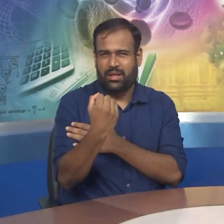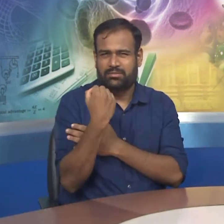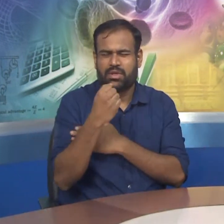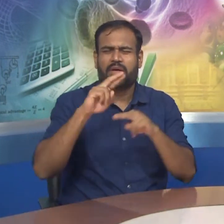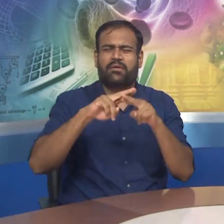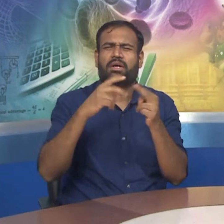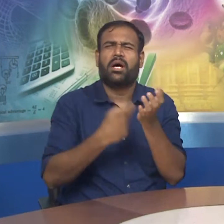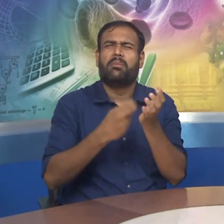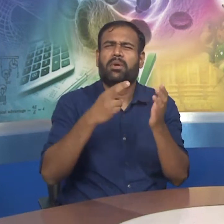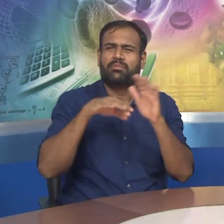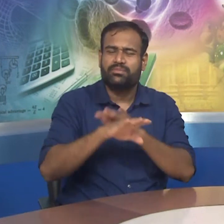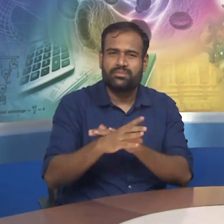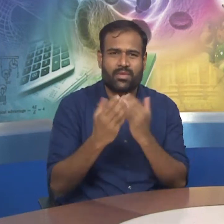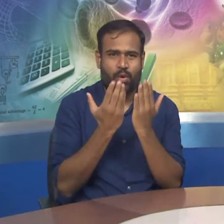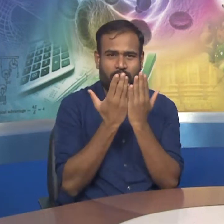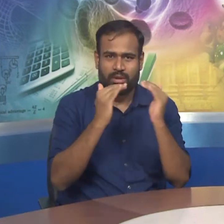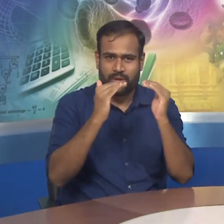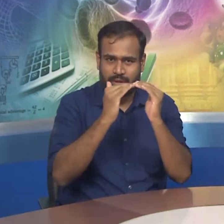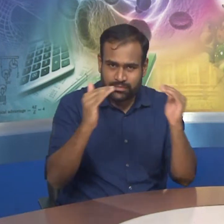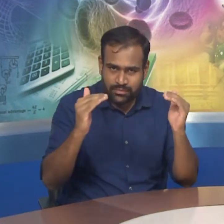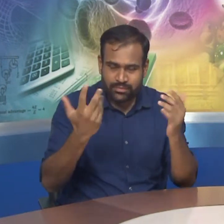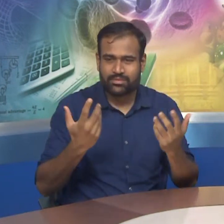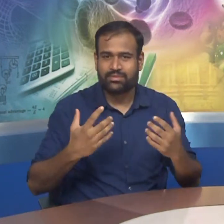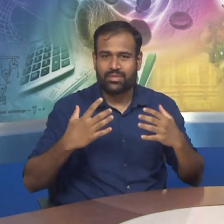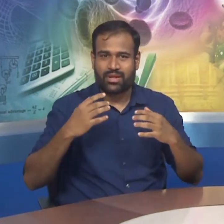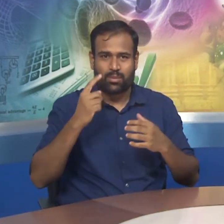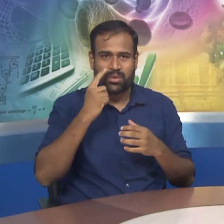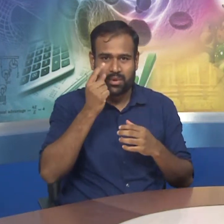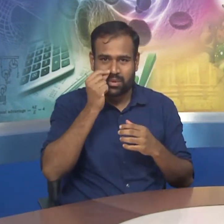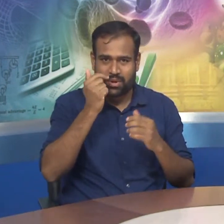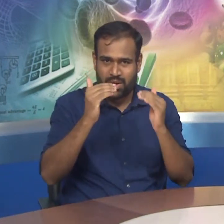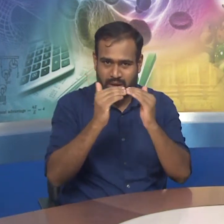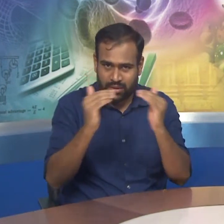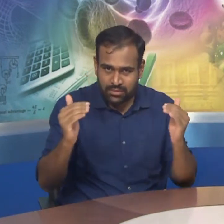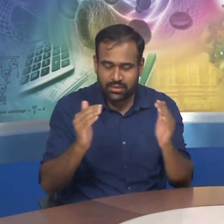as a protector of fundamental rights.